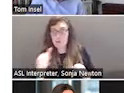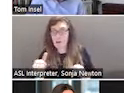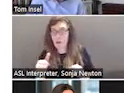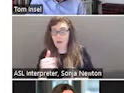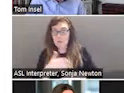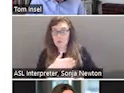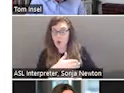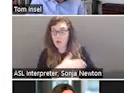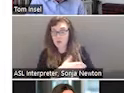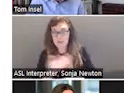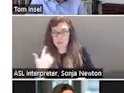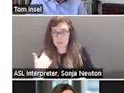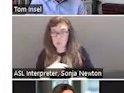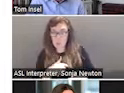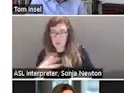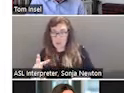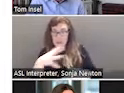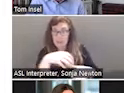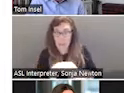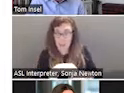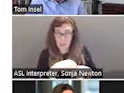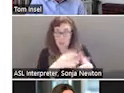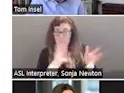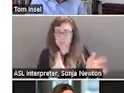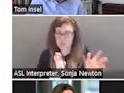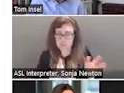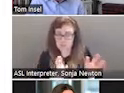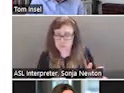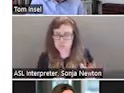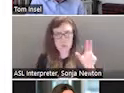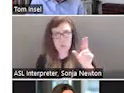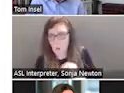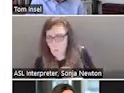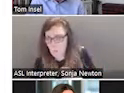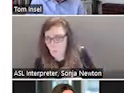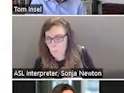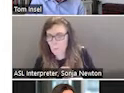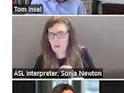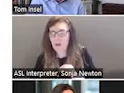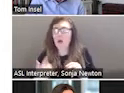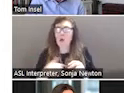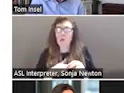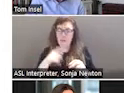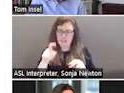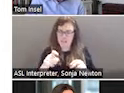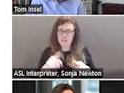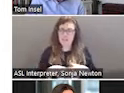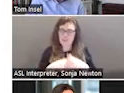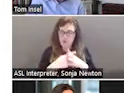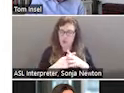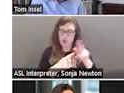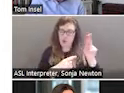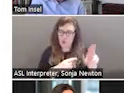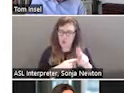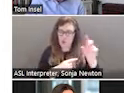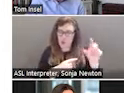on engagement. And we don't do well on engagement because we haven't started with UX. We haven't learned how to